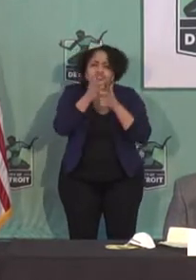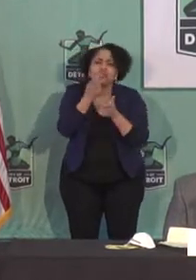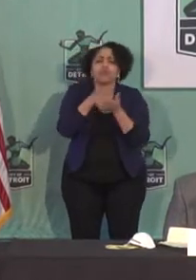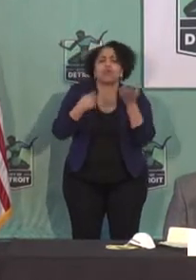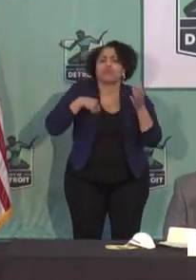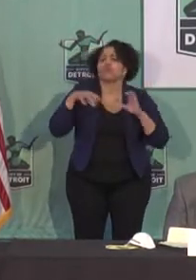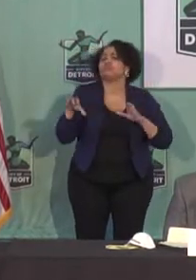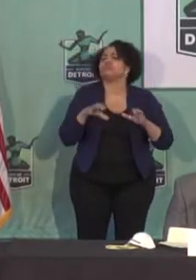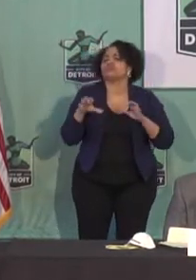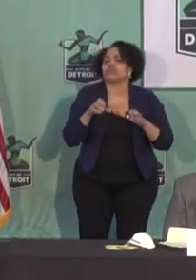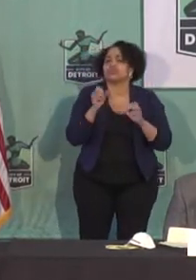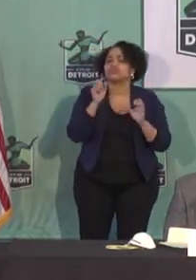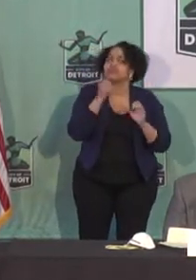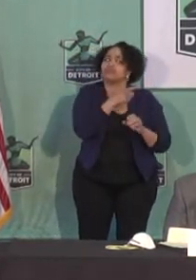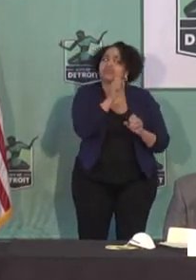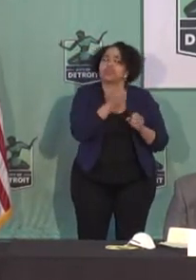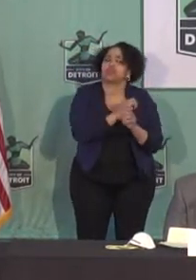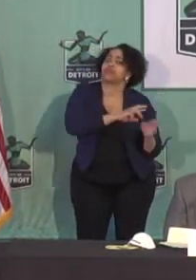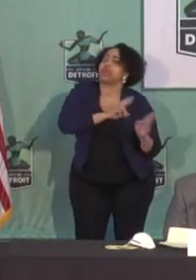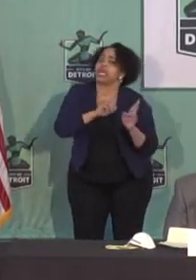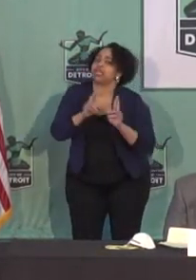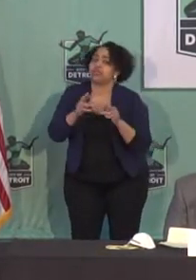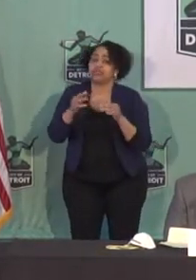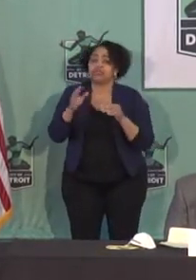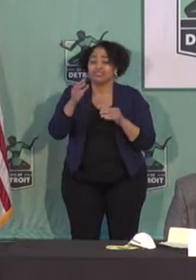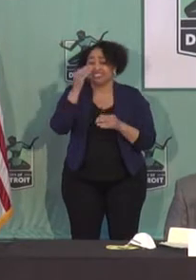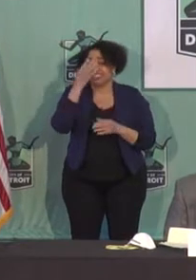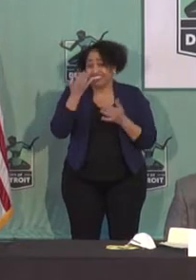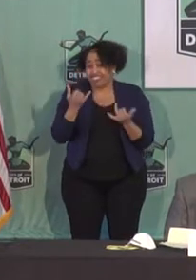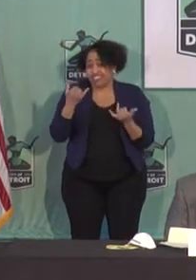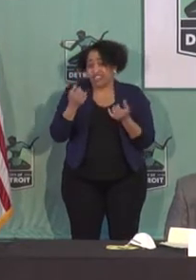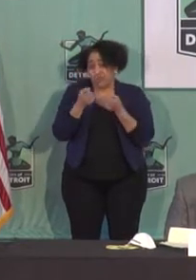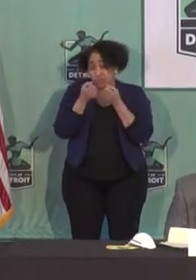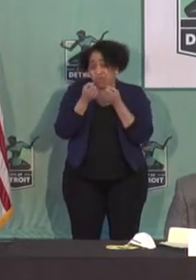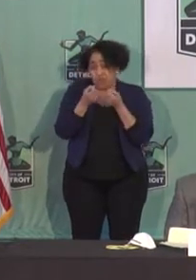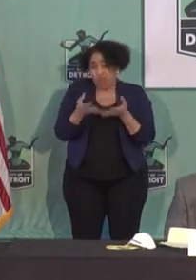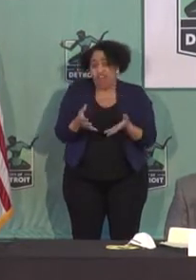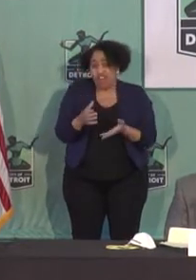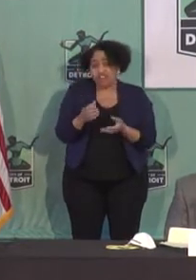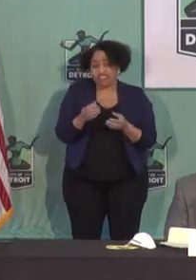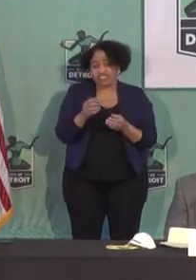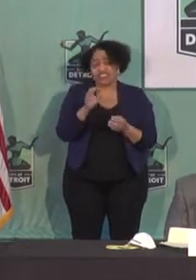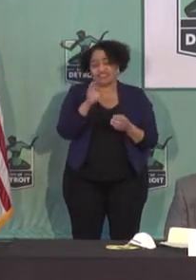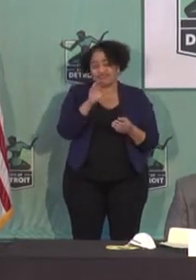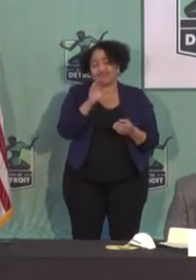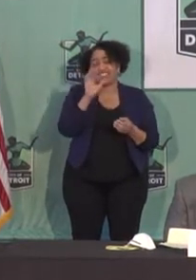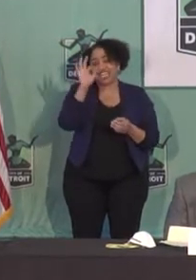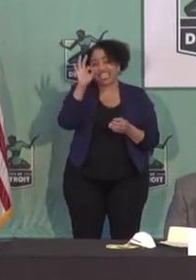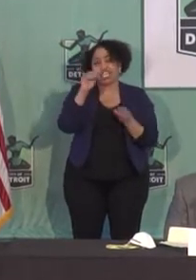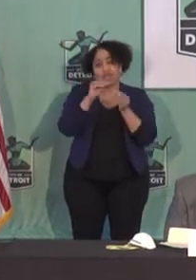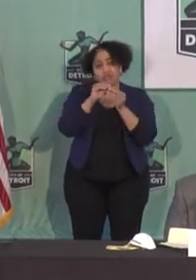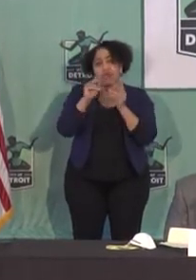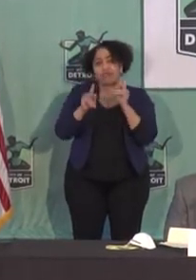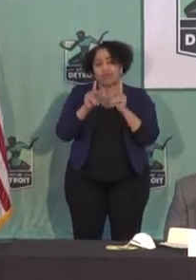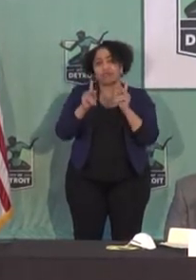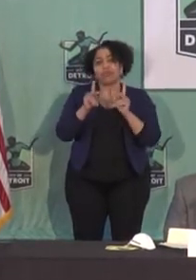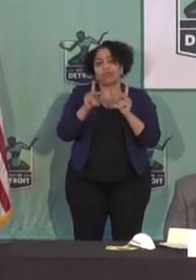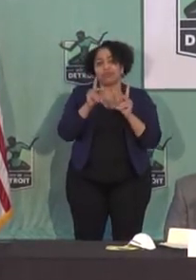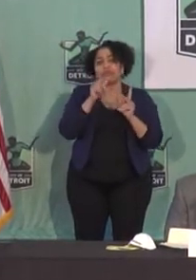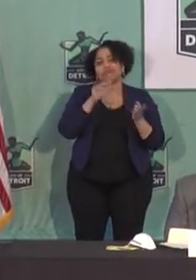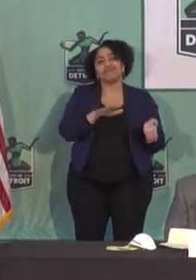doing. Today we lost another 19 of our fellow citizens,